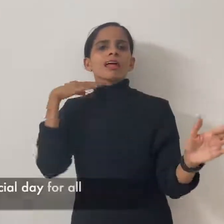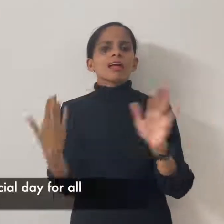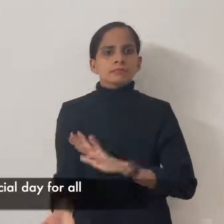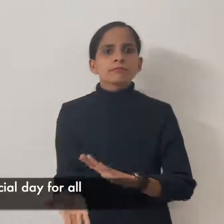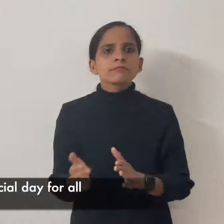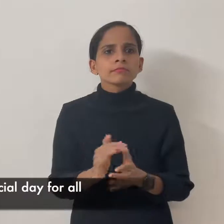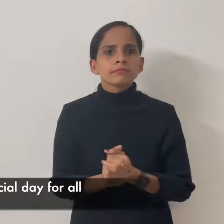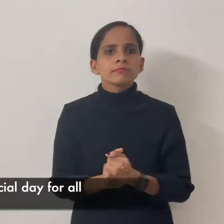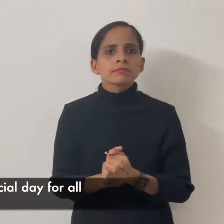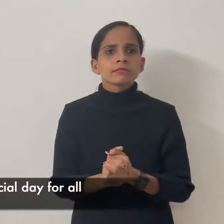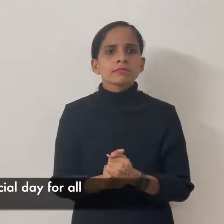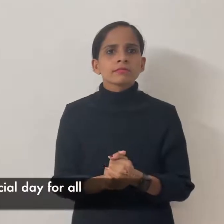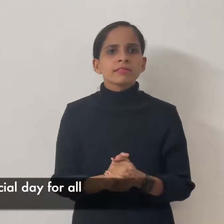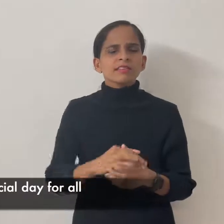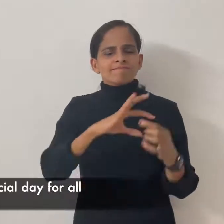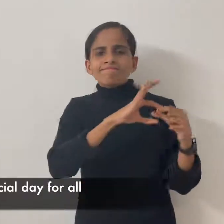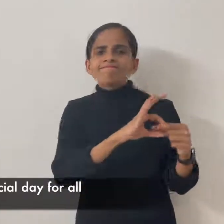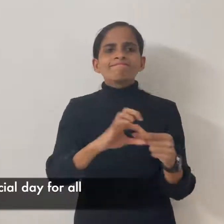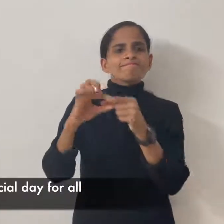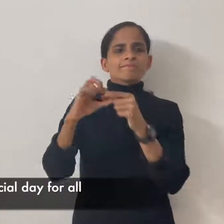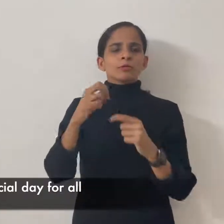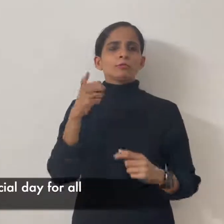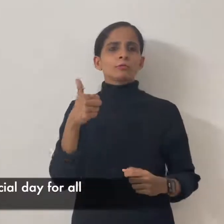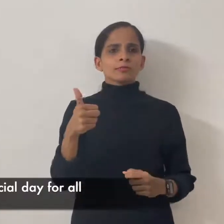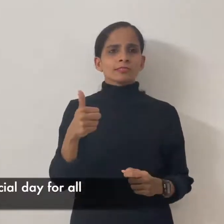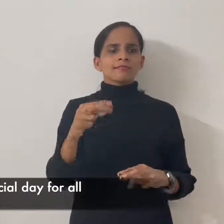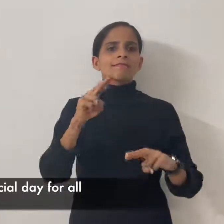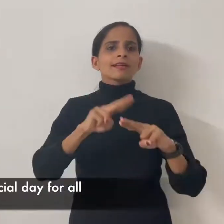So this is a very special day for all.